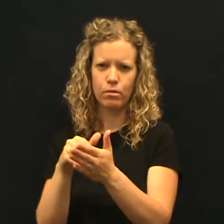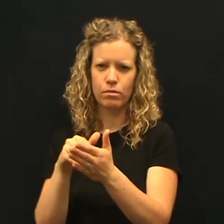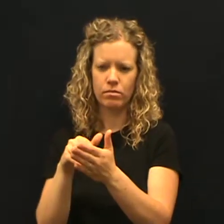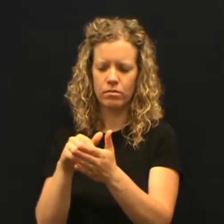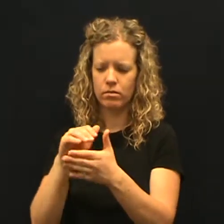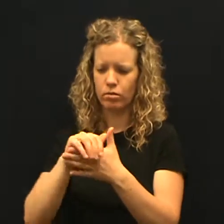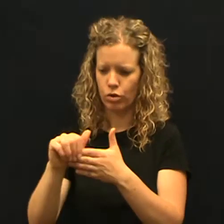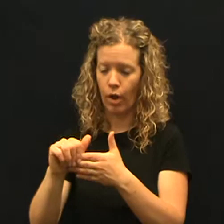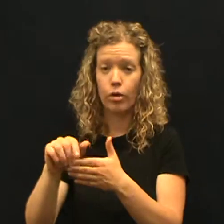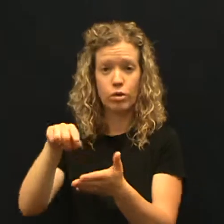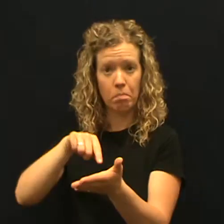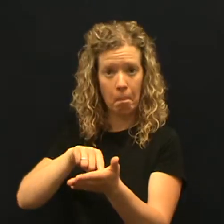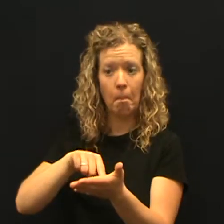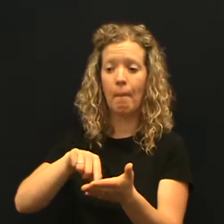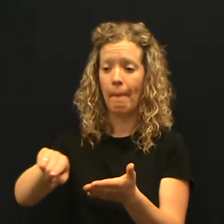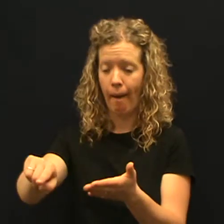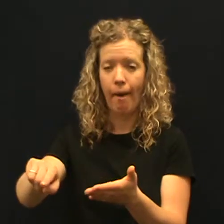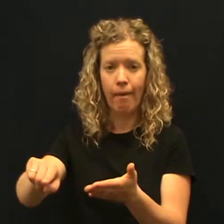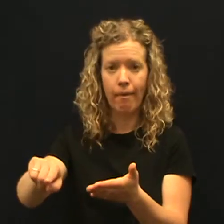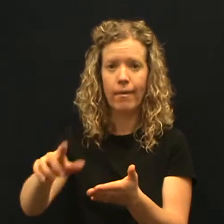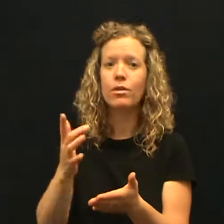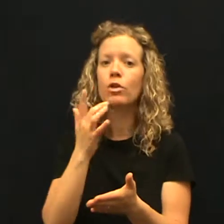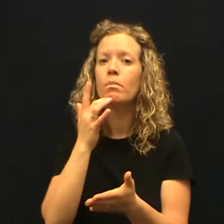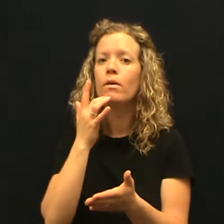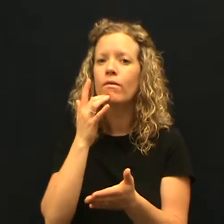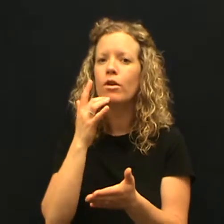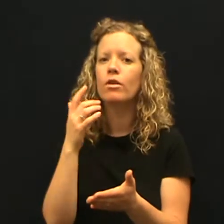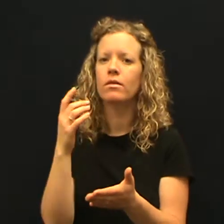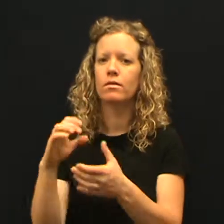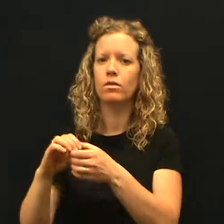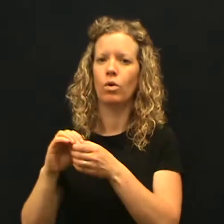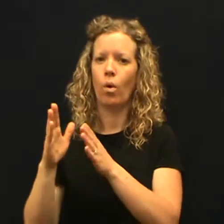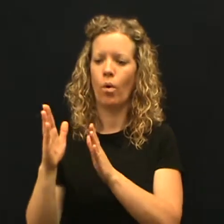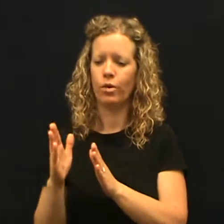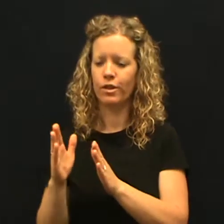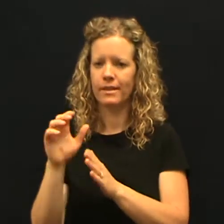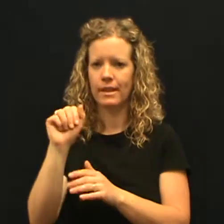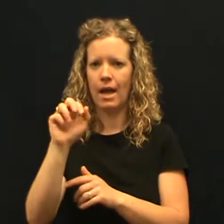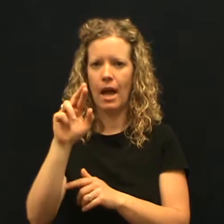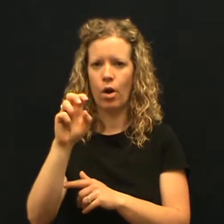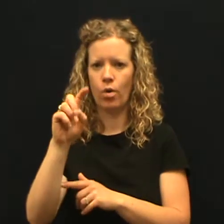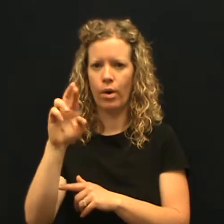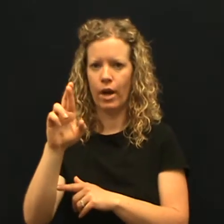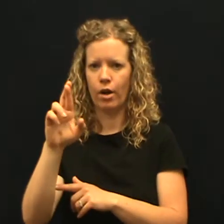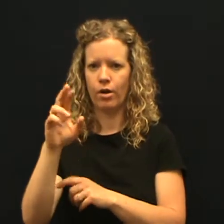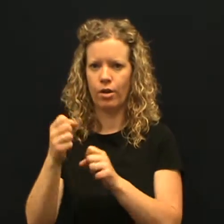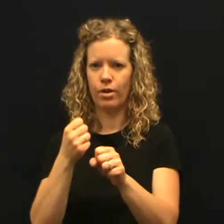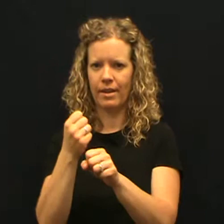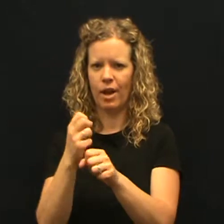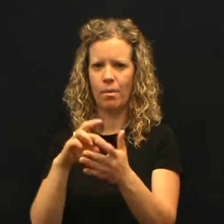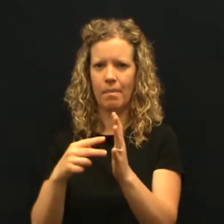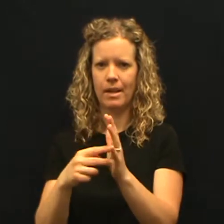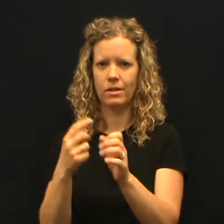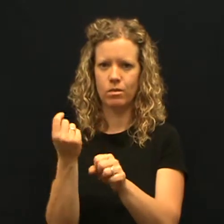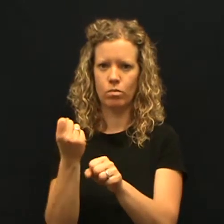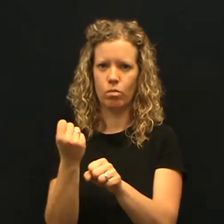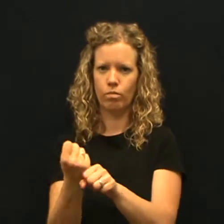our preferred shareholders for that in arrear year, which is 1 year back, and the current year. So we have to